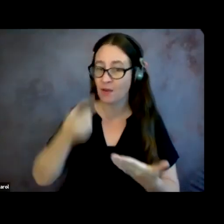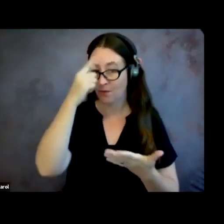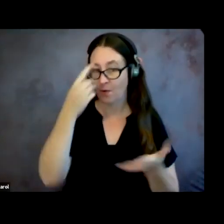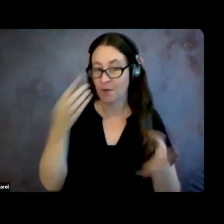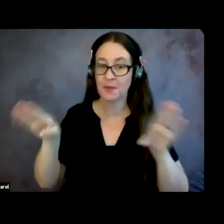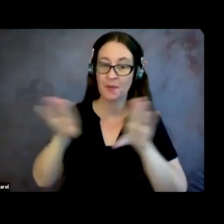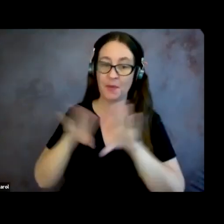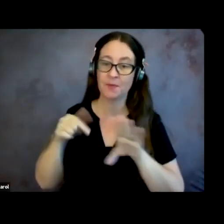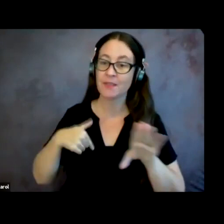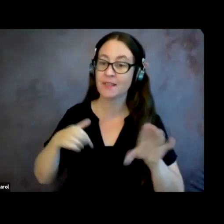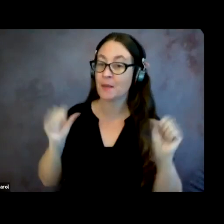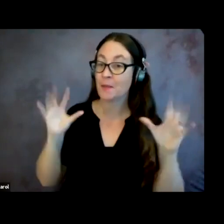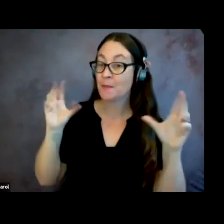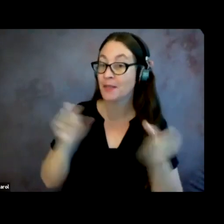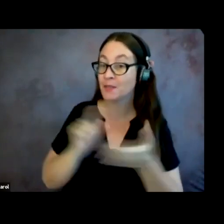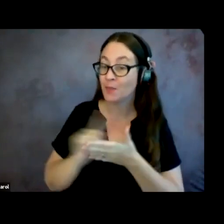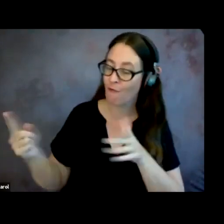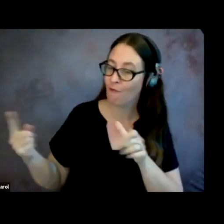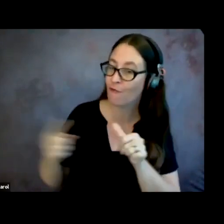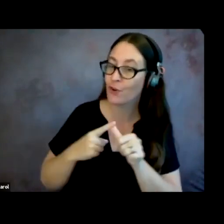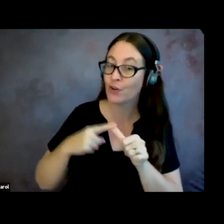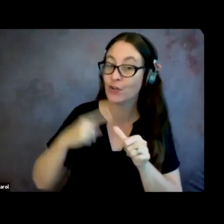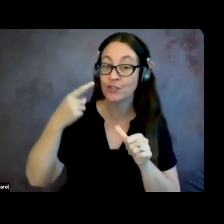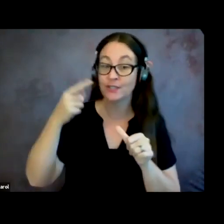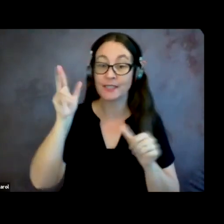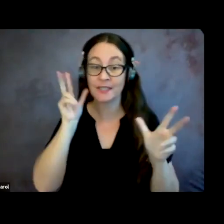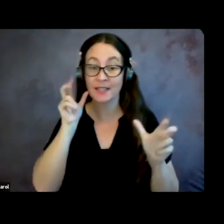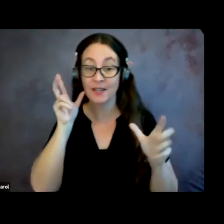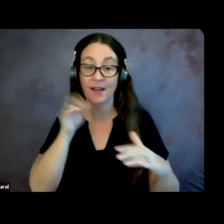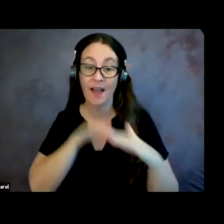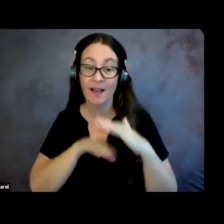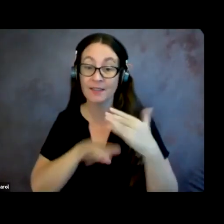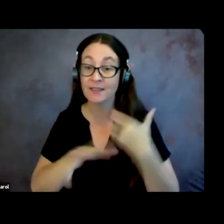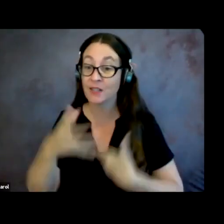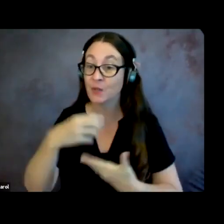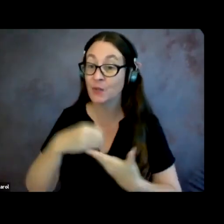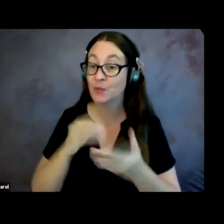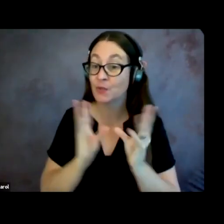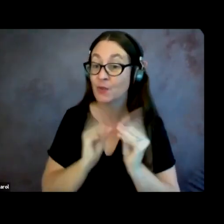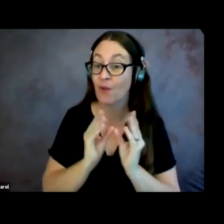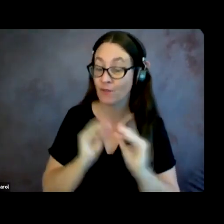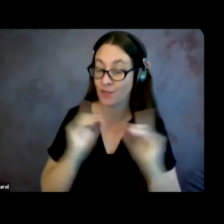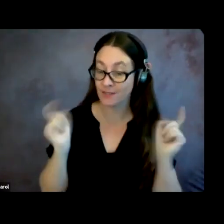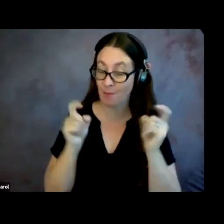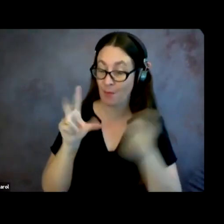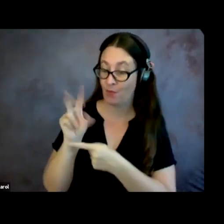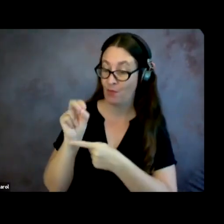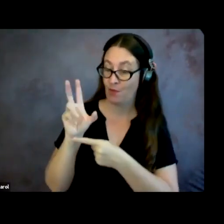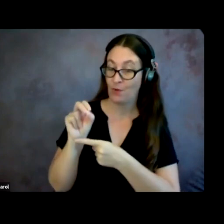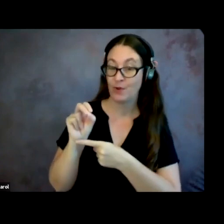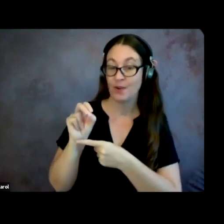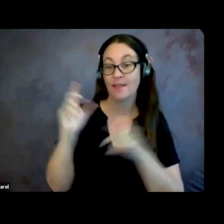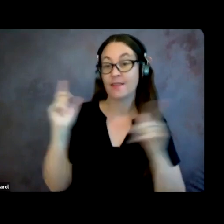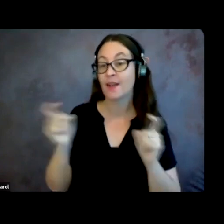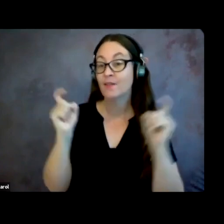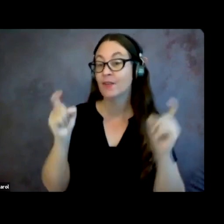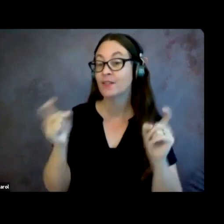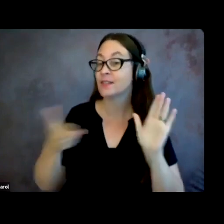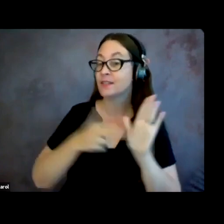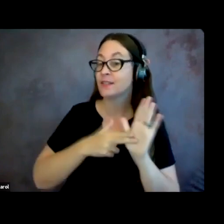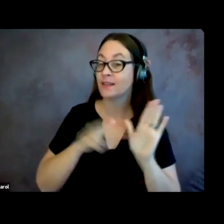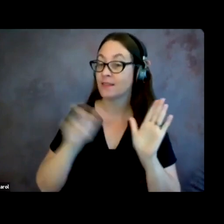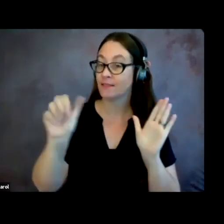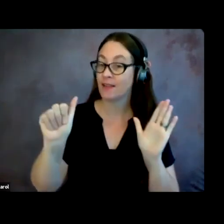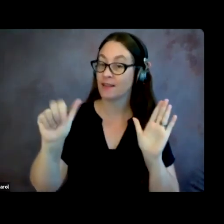first Hearing Access and Inclusion Conference to celebrate the 30th anniversary of the signing of the Americans with